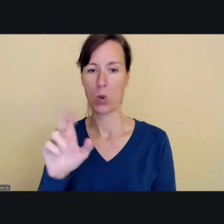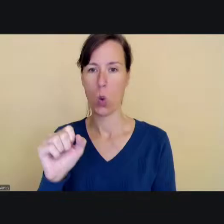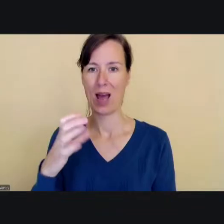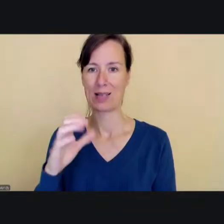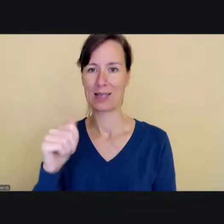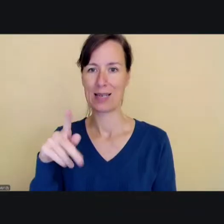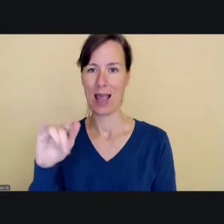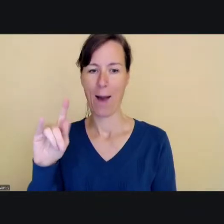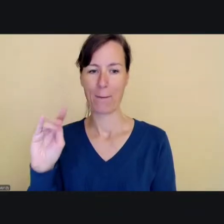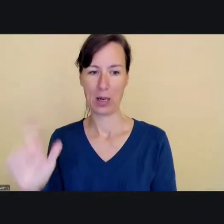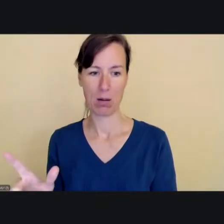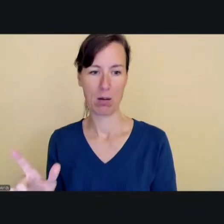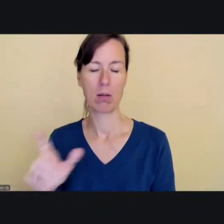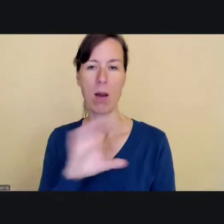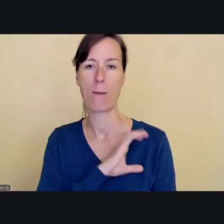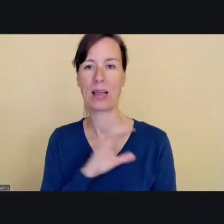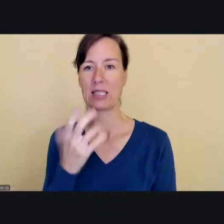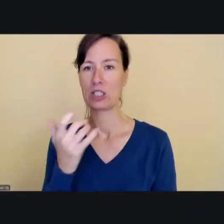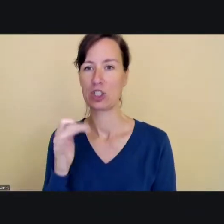State Police,